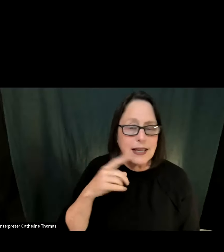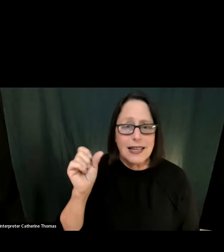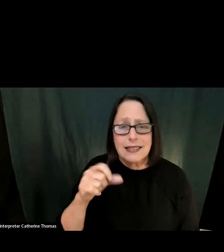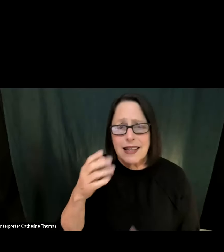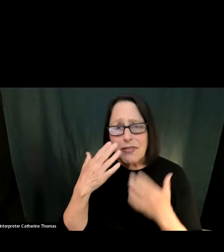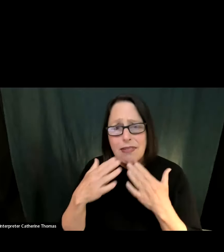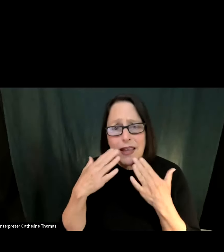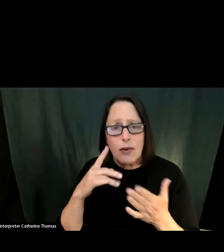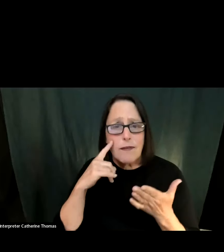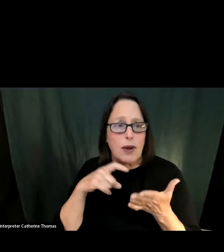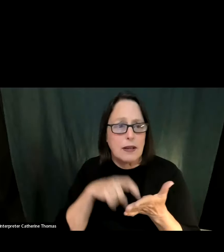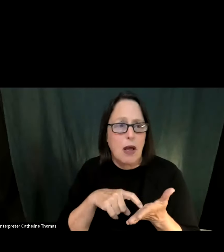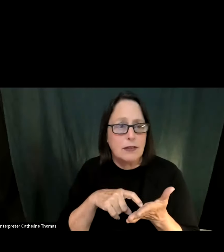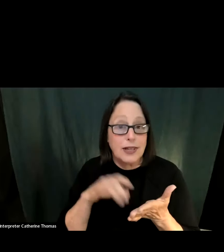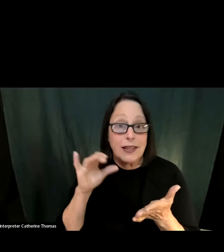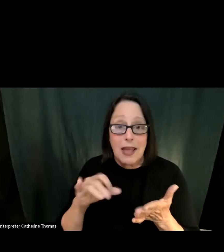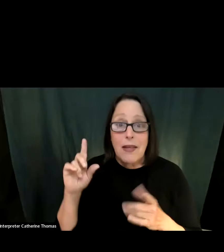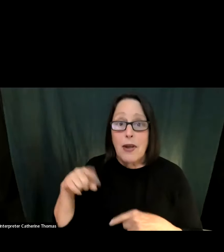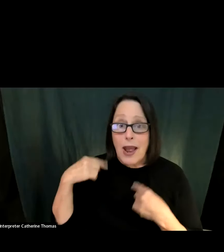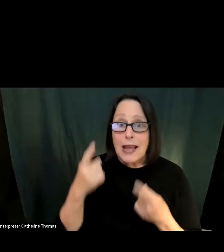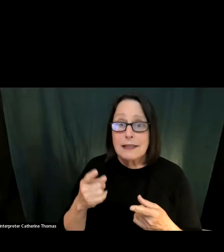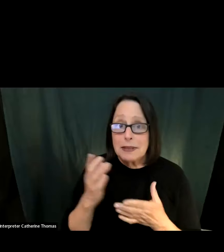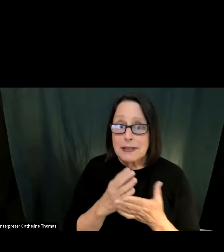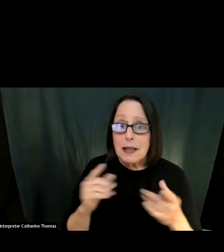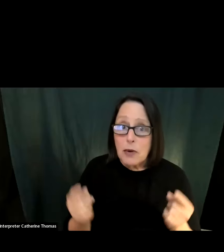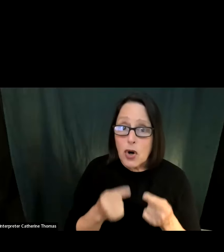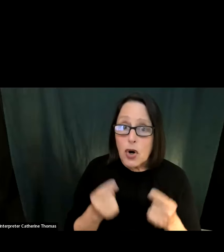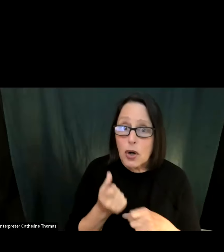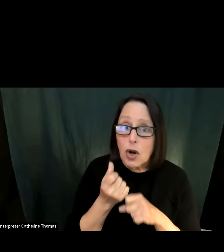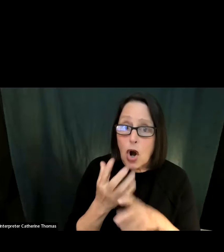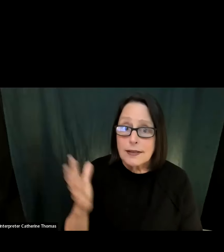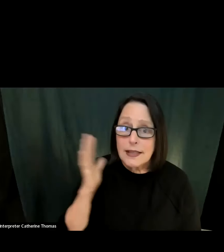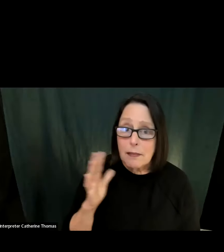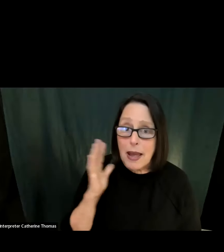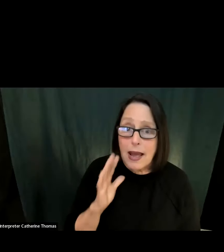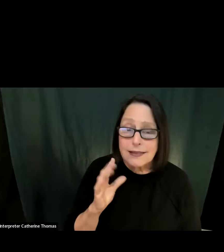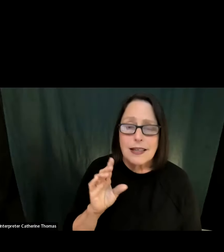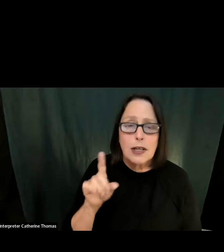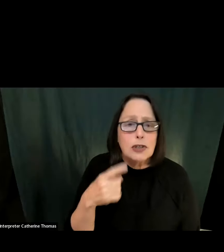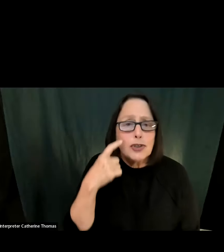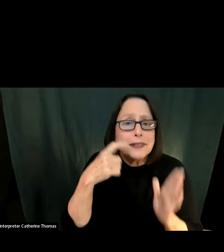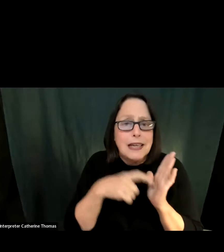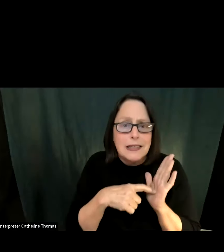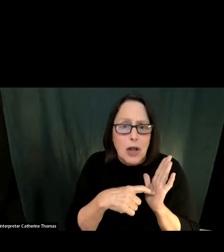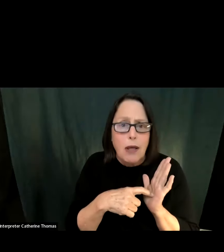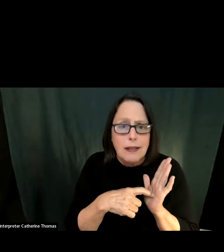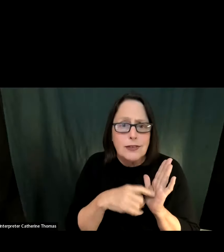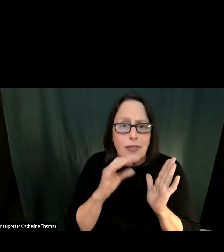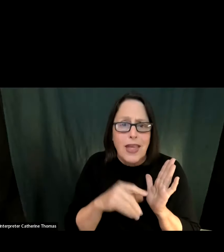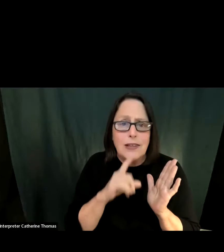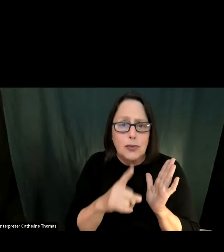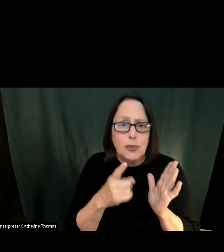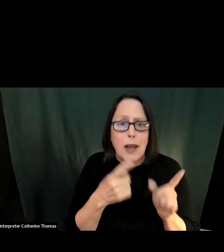you for acknowledging that there has been some hurt caused in the past. I think just acknowledging that is a big step towards